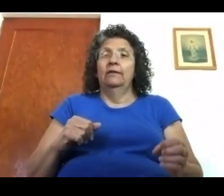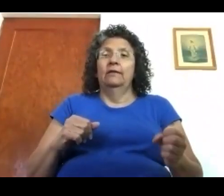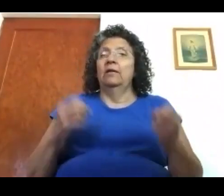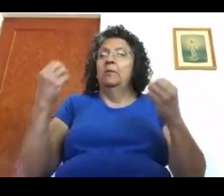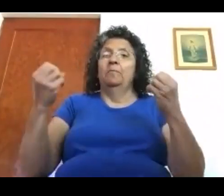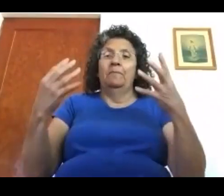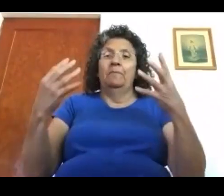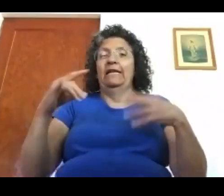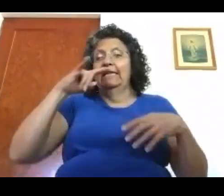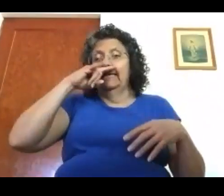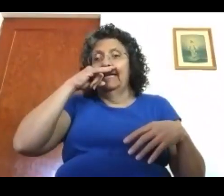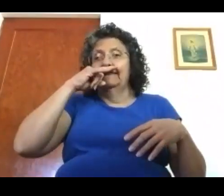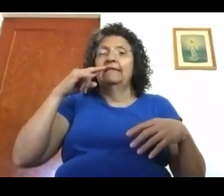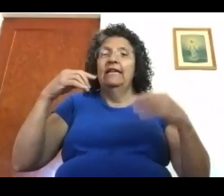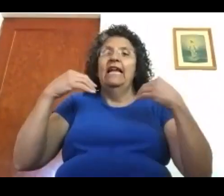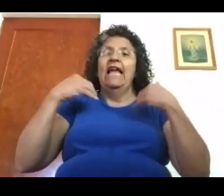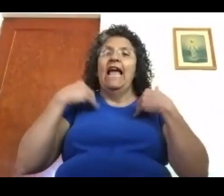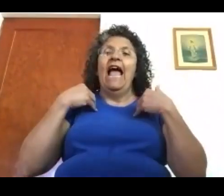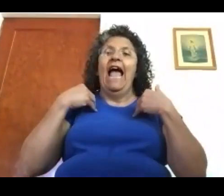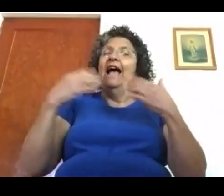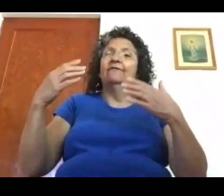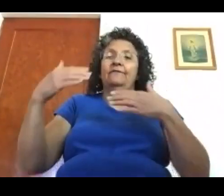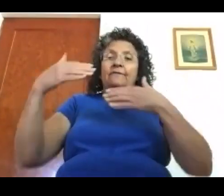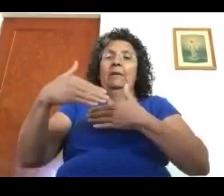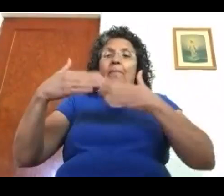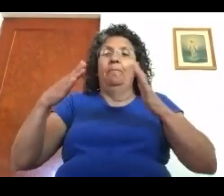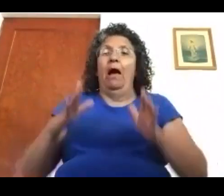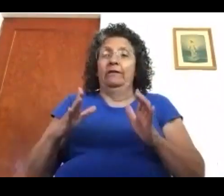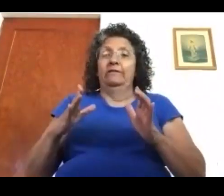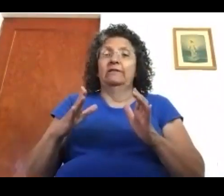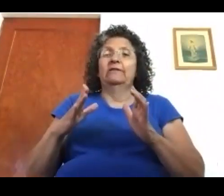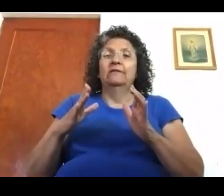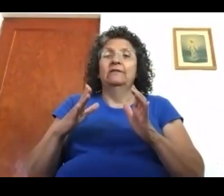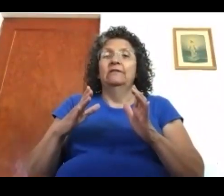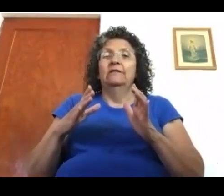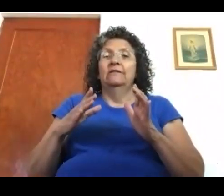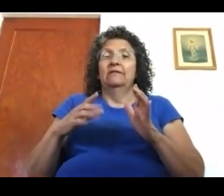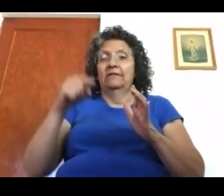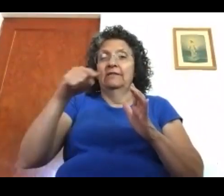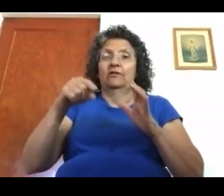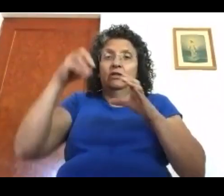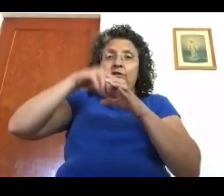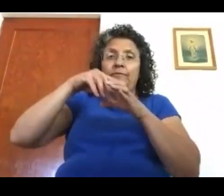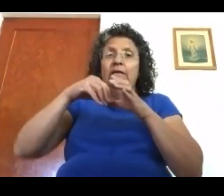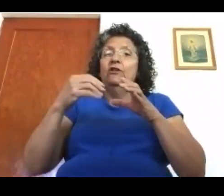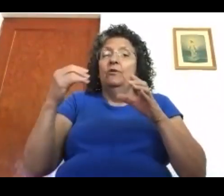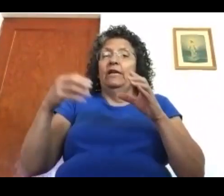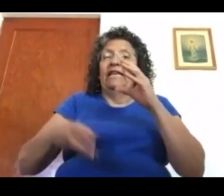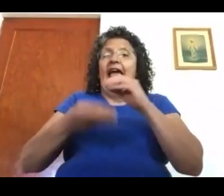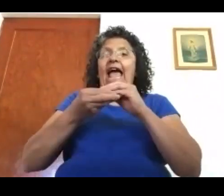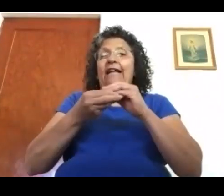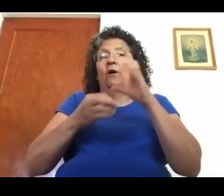have a lot of milk cartons right now. And as long as you put holes in the